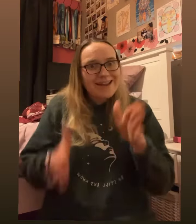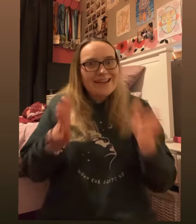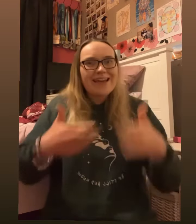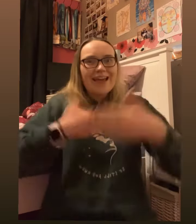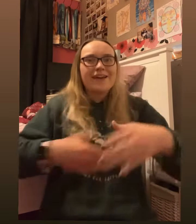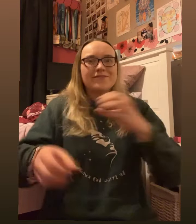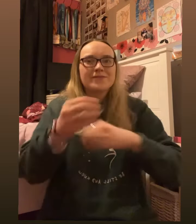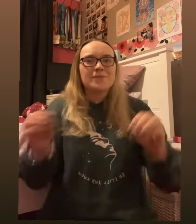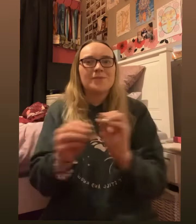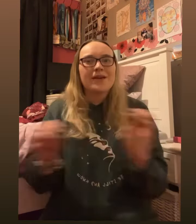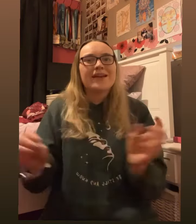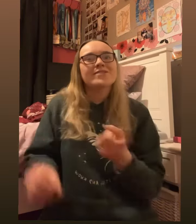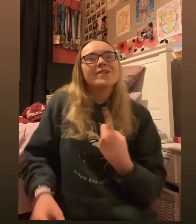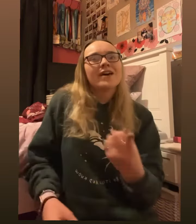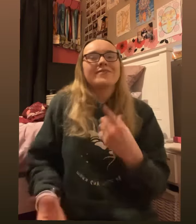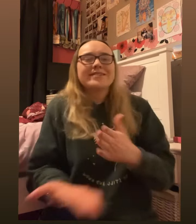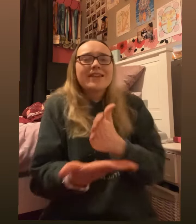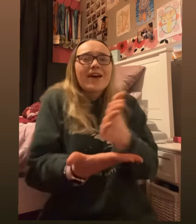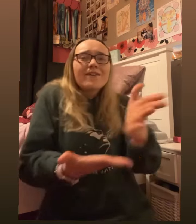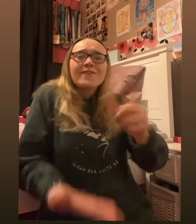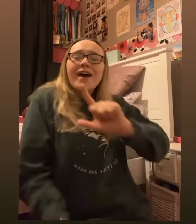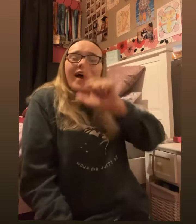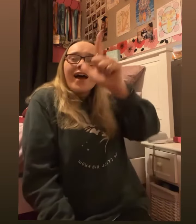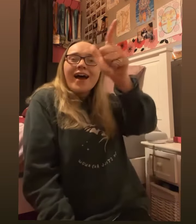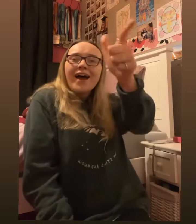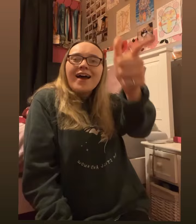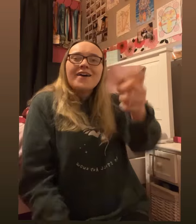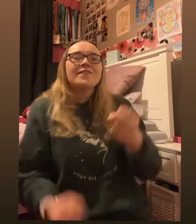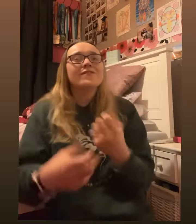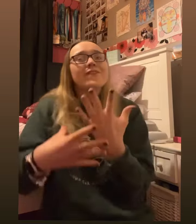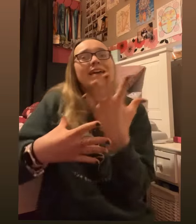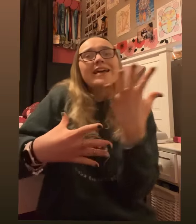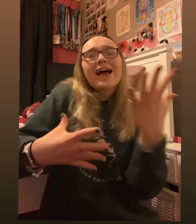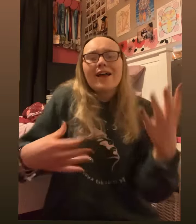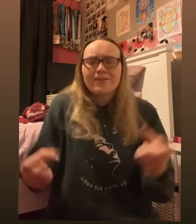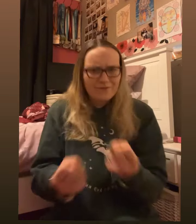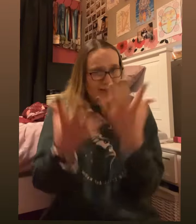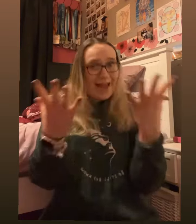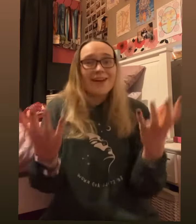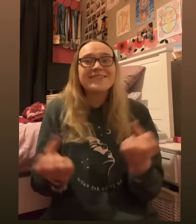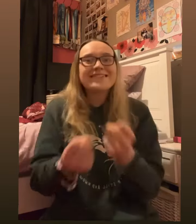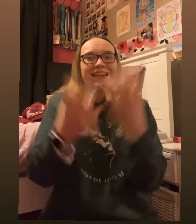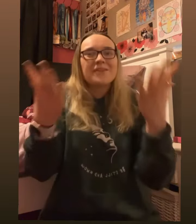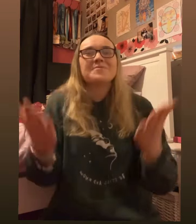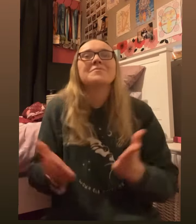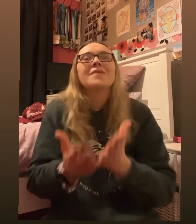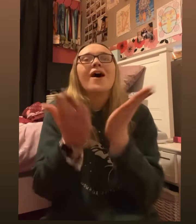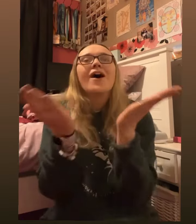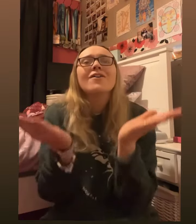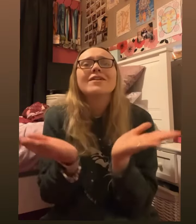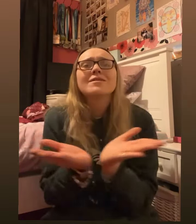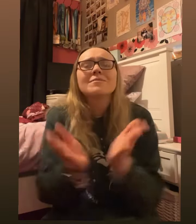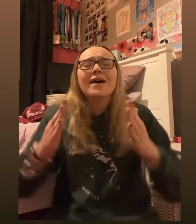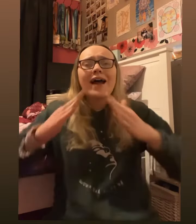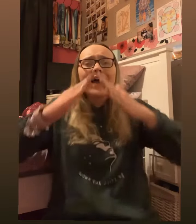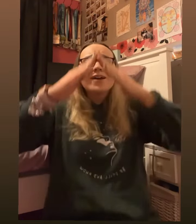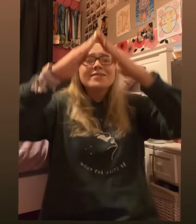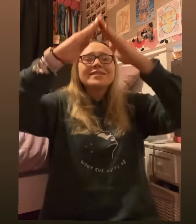gifts we traverse afar Field and fountain, moor and mountain